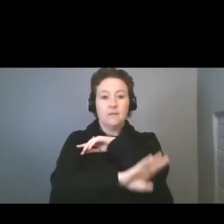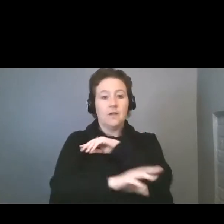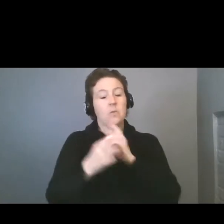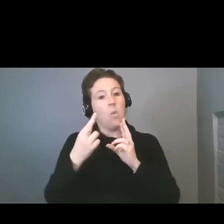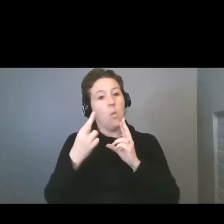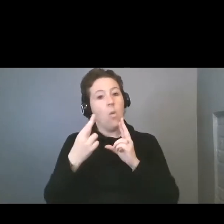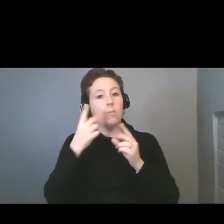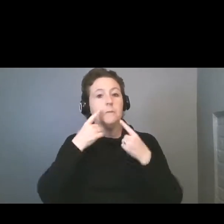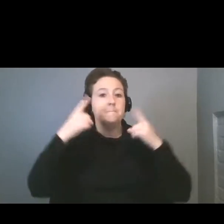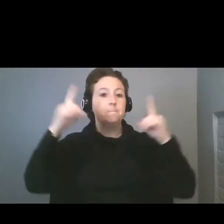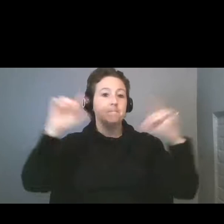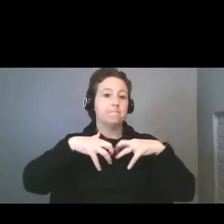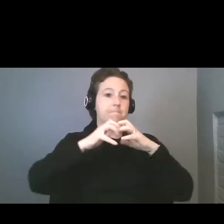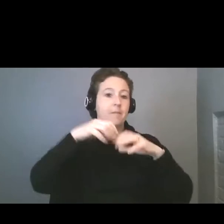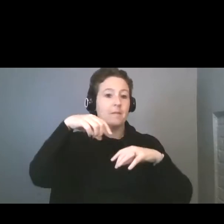year.